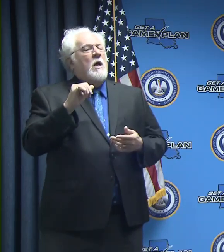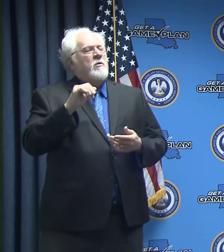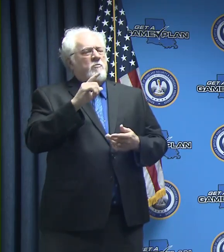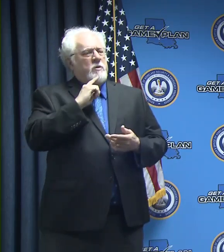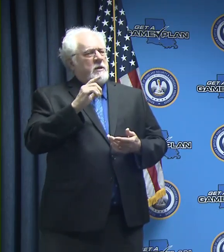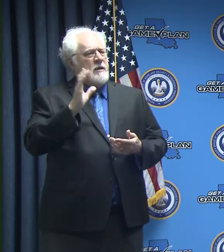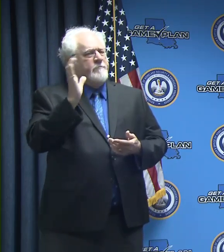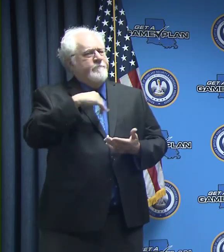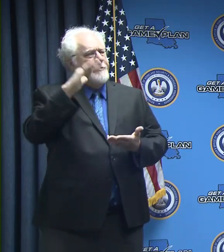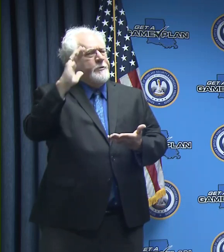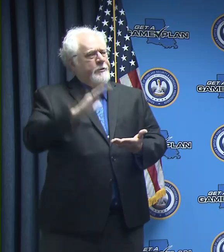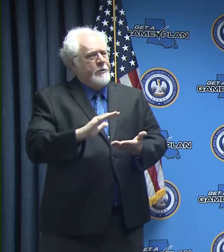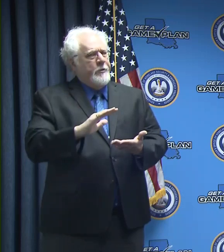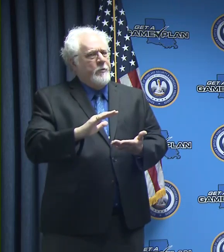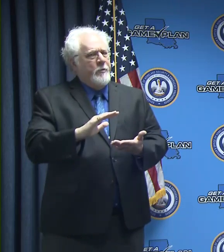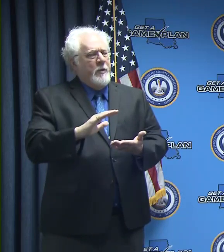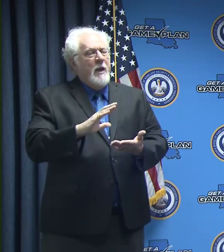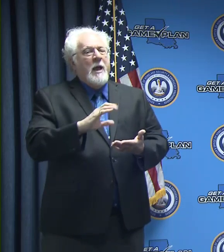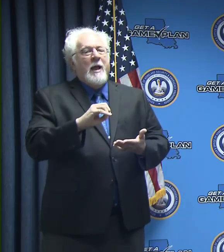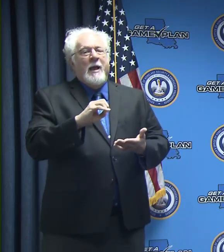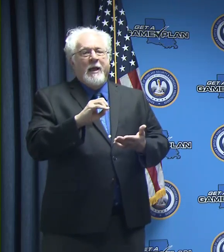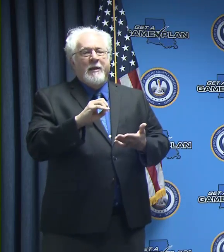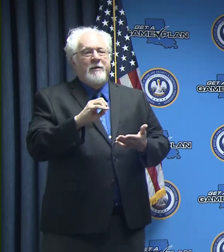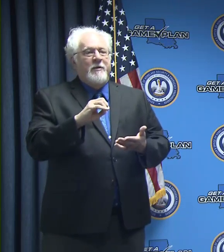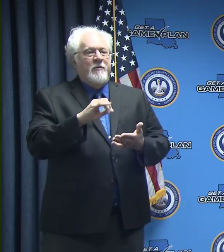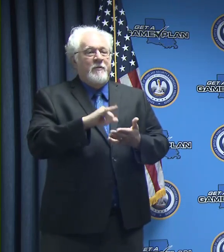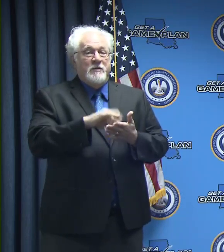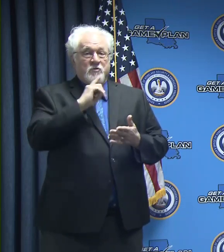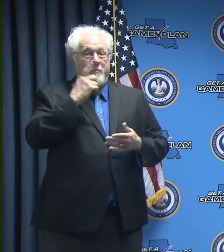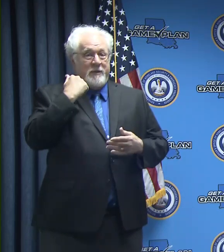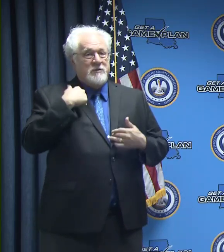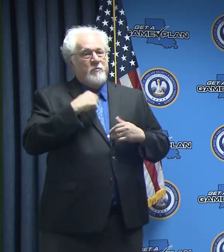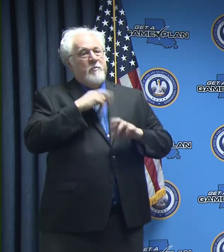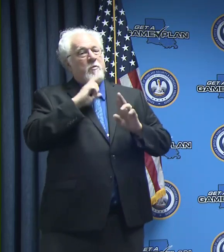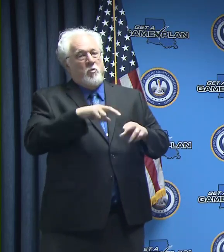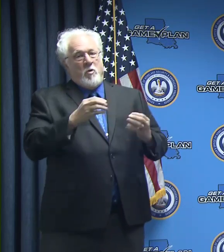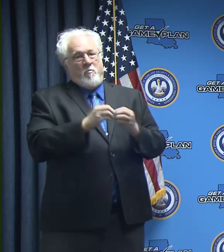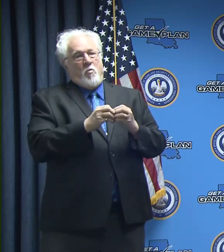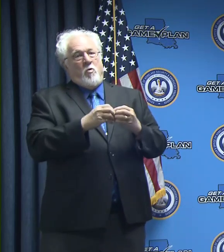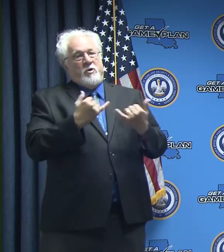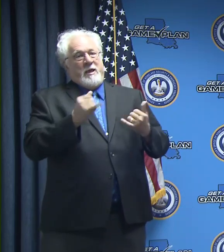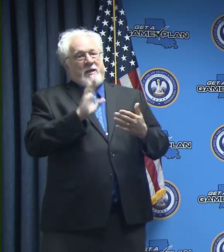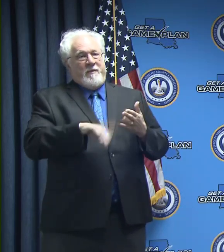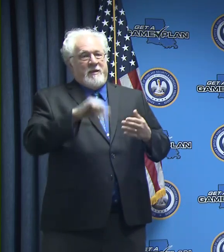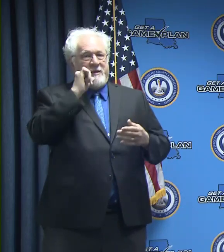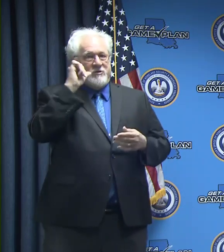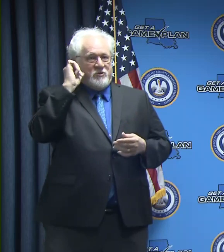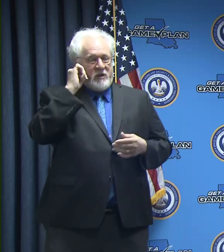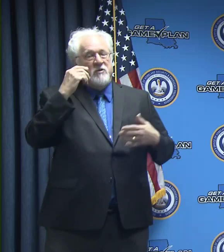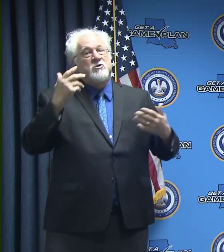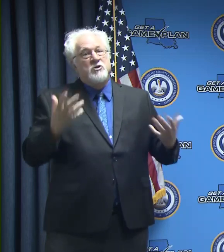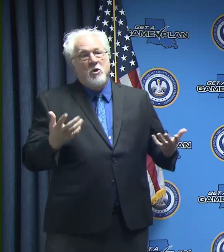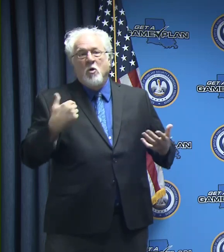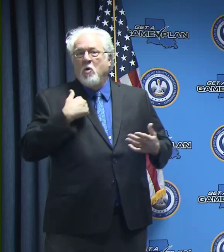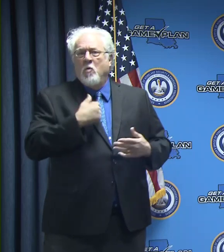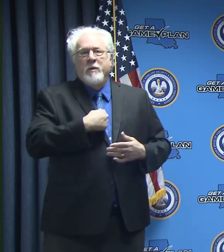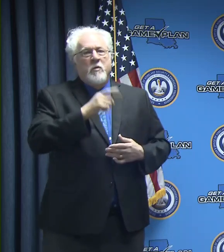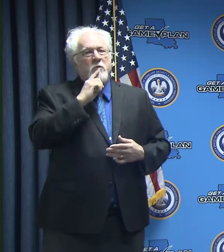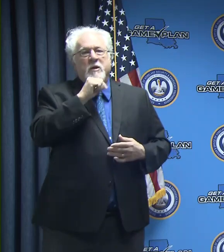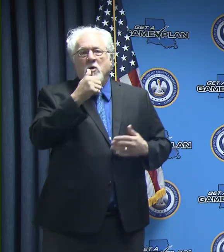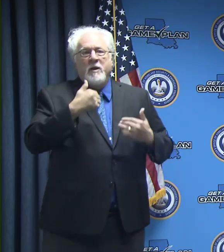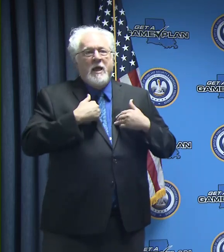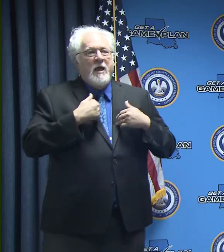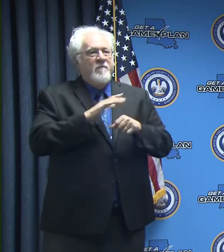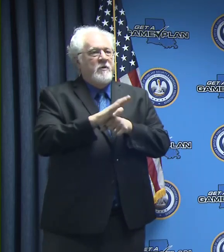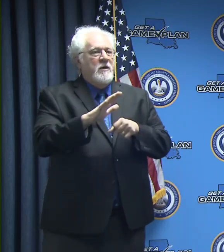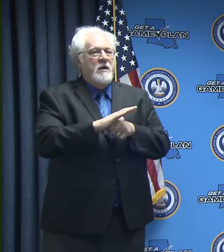low. And that was borne out by the fact that we reported more today than yesterday as well. So we don't quite yet have enough